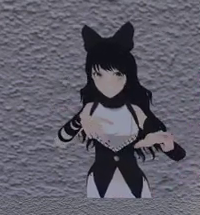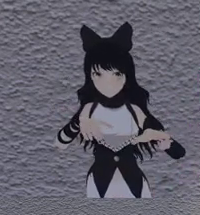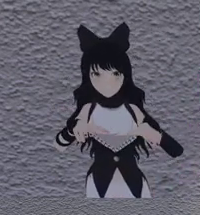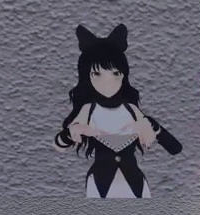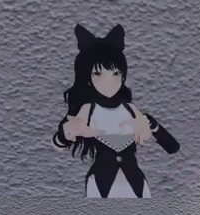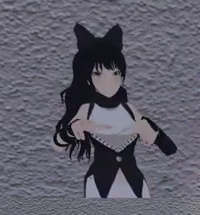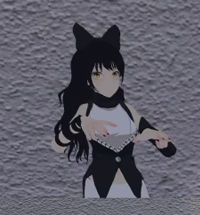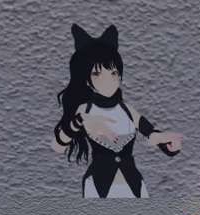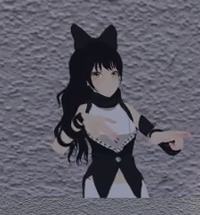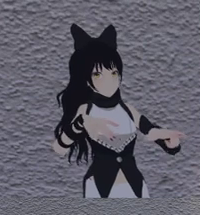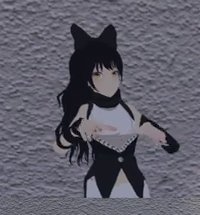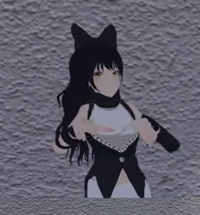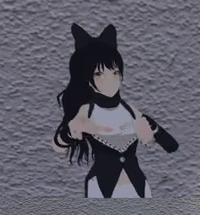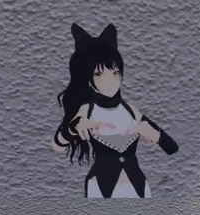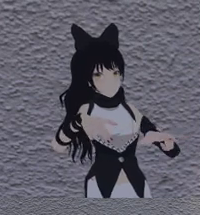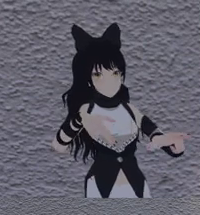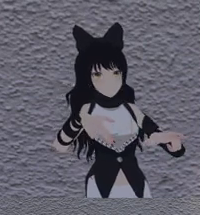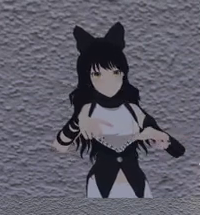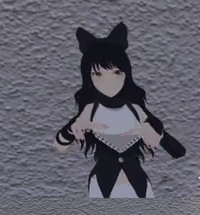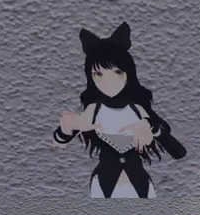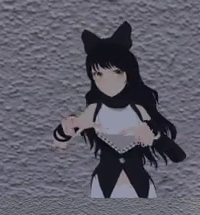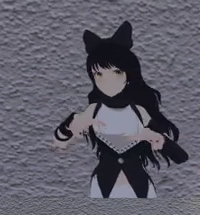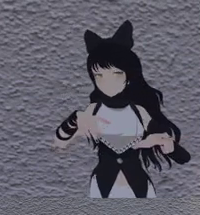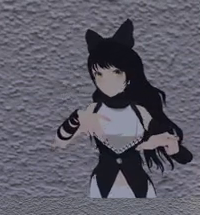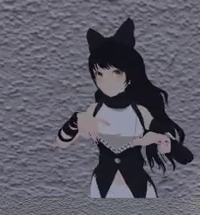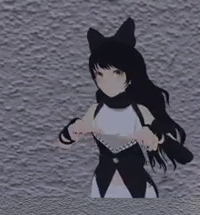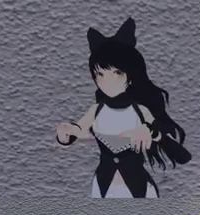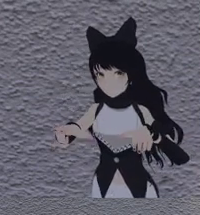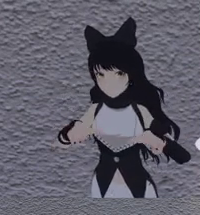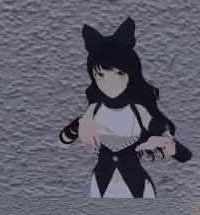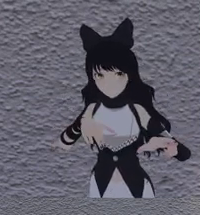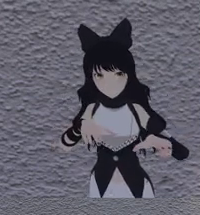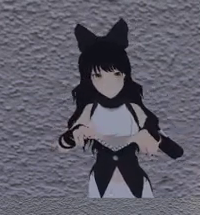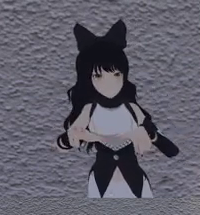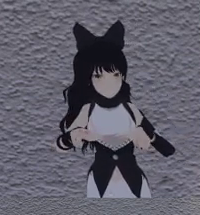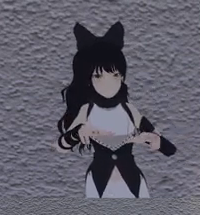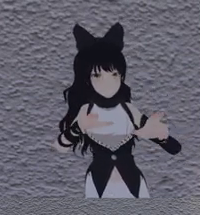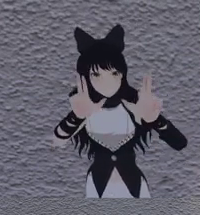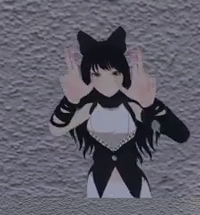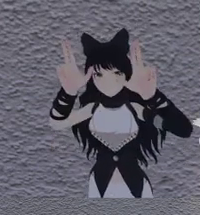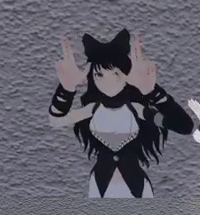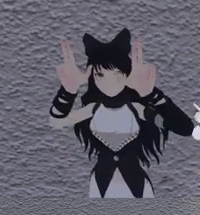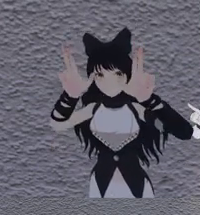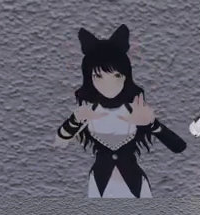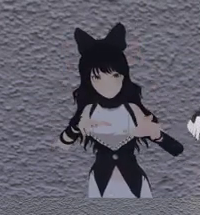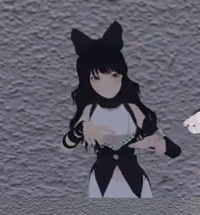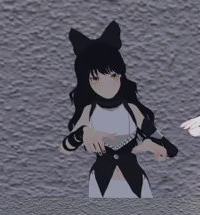Now, what's this sign? Walk. Really? I've never seen that variation.